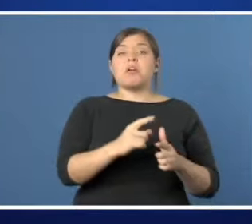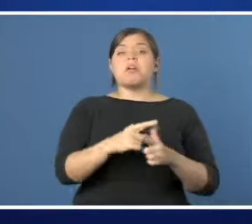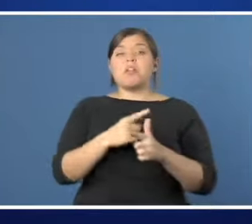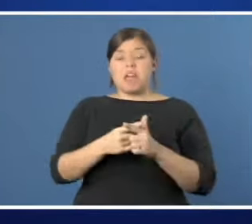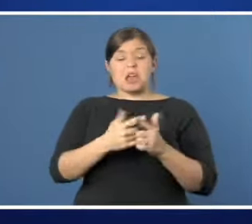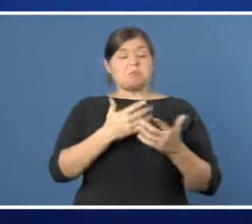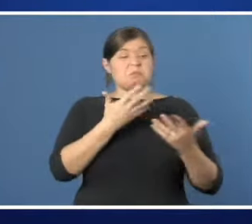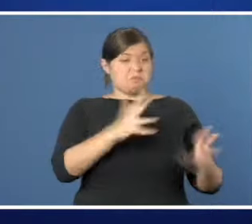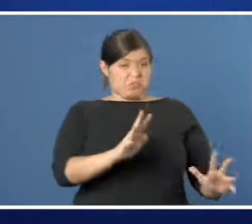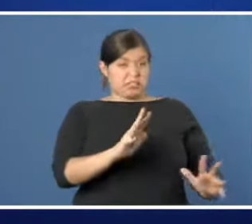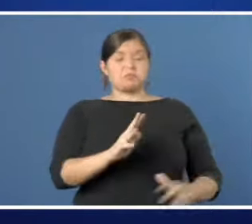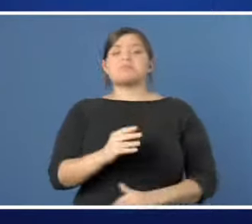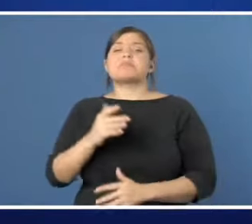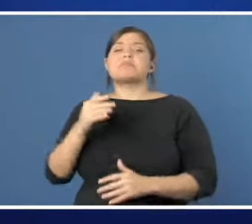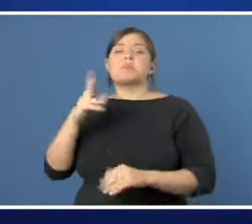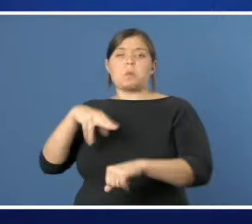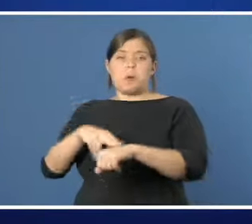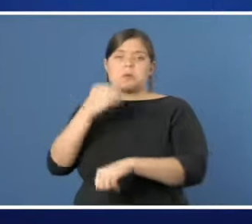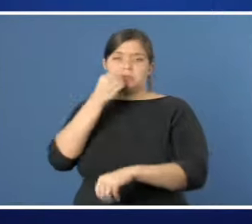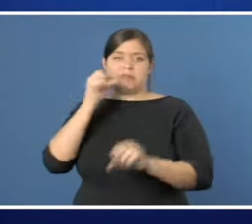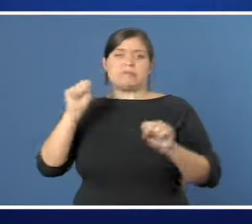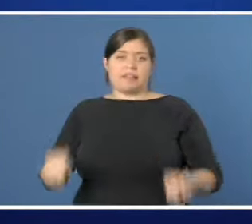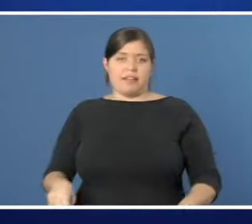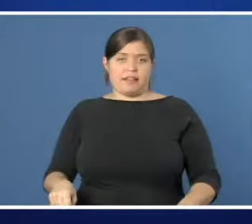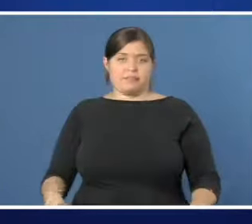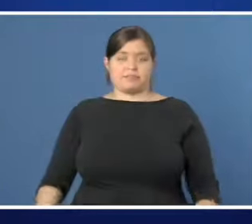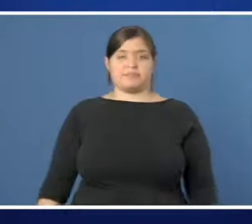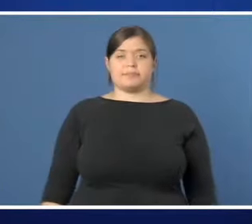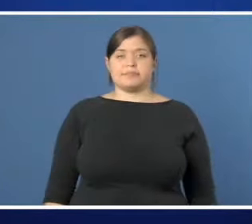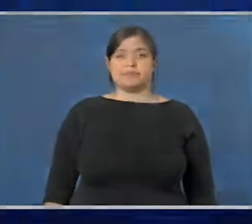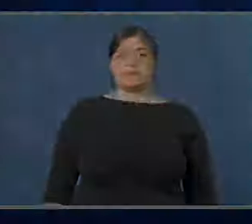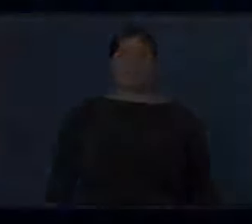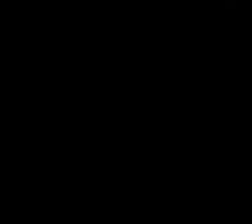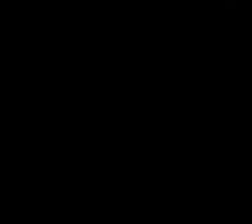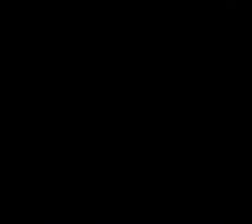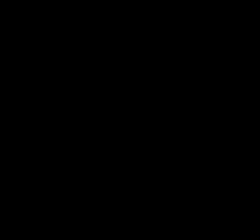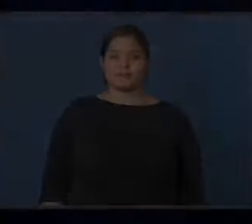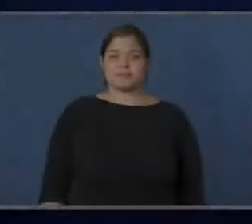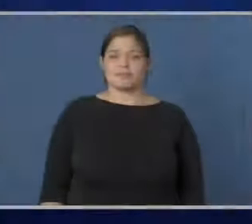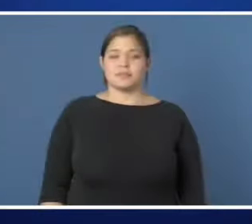hours, and then go back to normal diet.